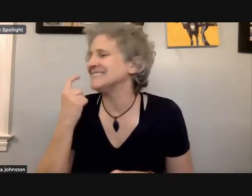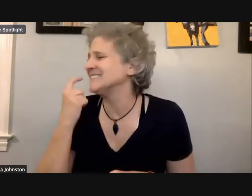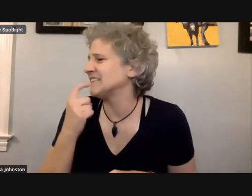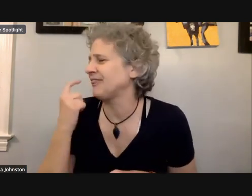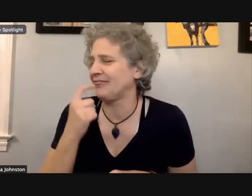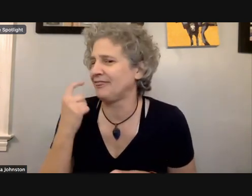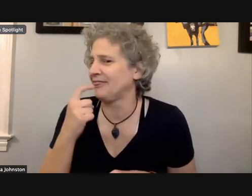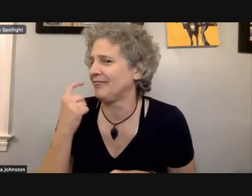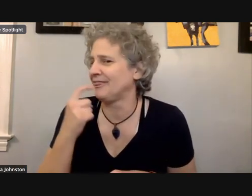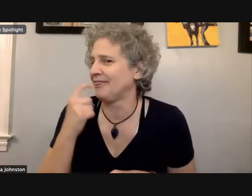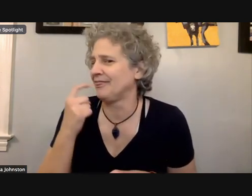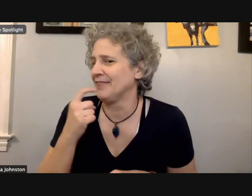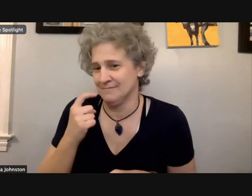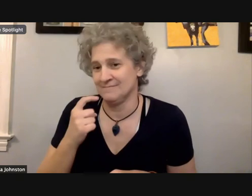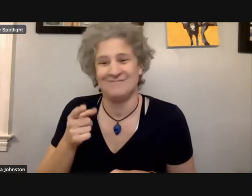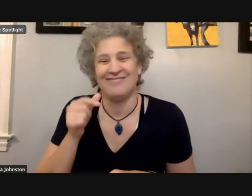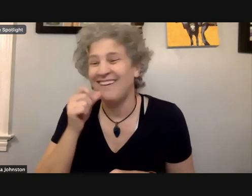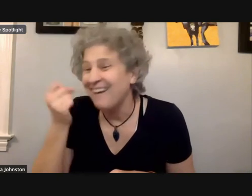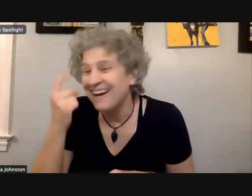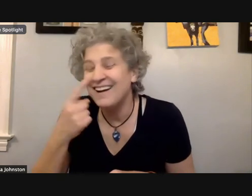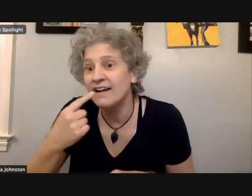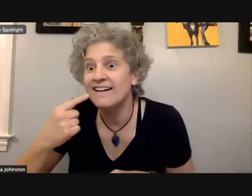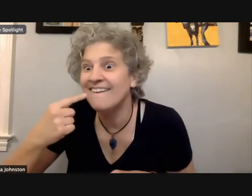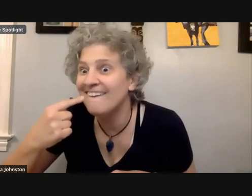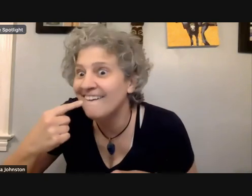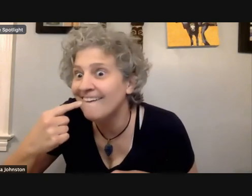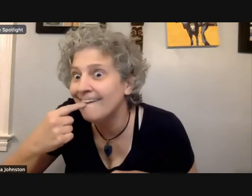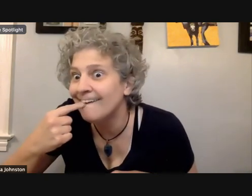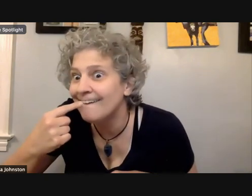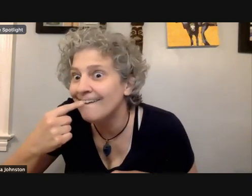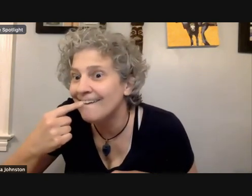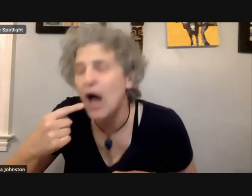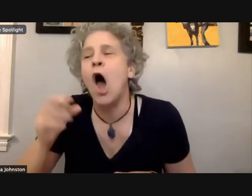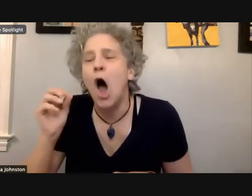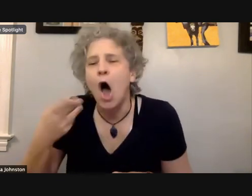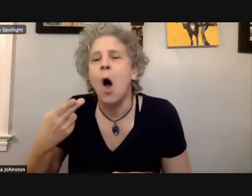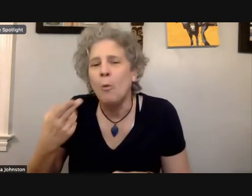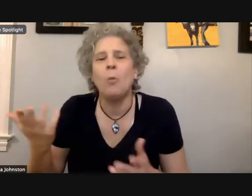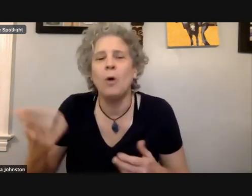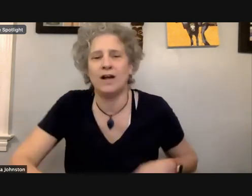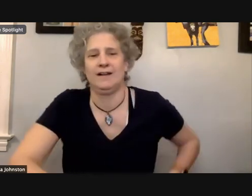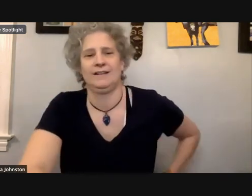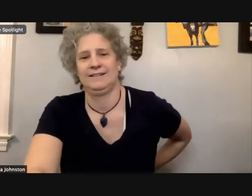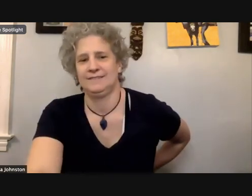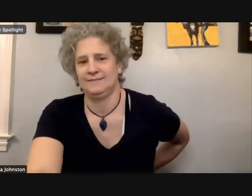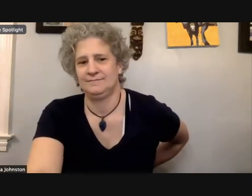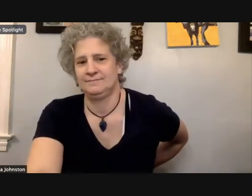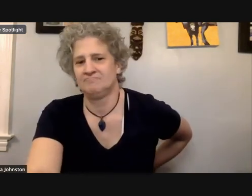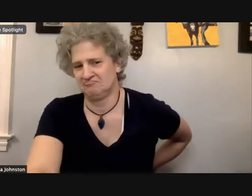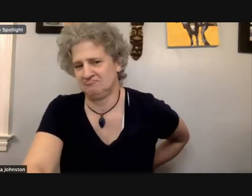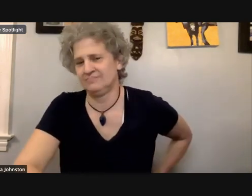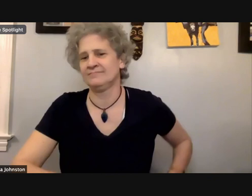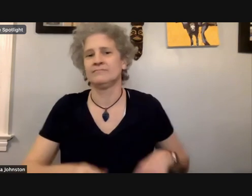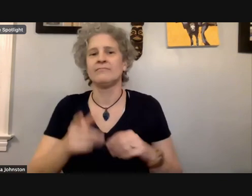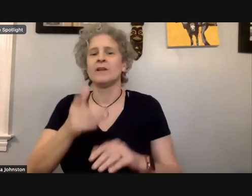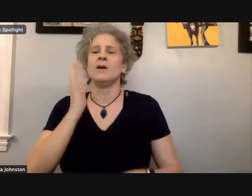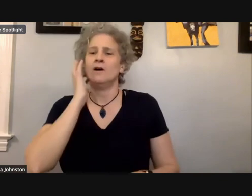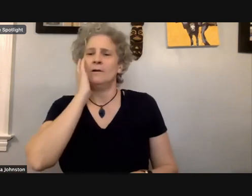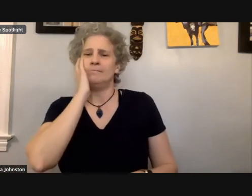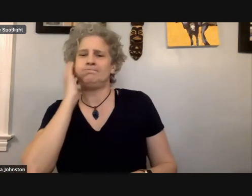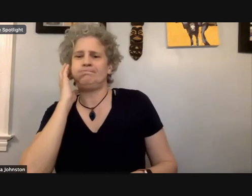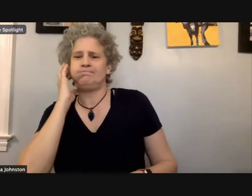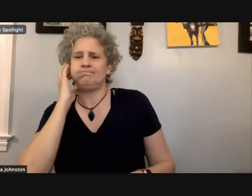usually goes up against the roof of your mouth. This is teeth. If somebody weren't to understand that, then you would reference one tooth to